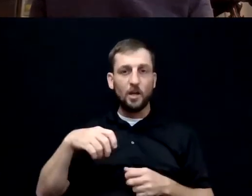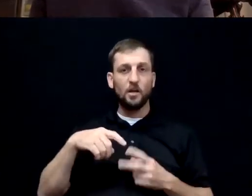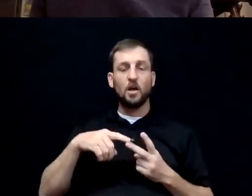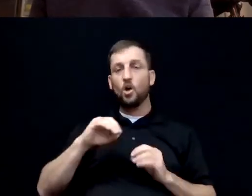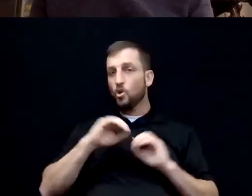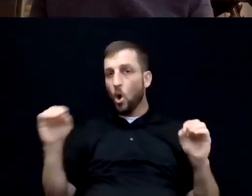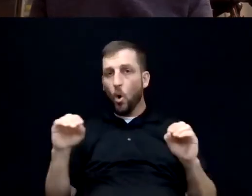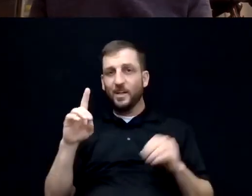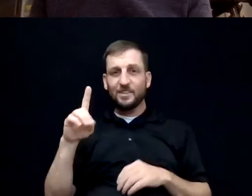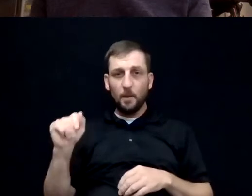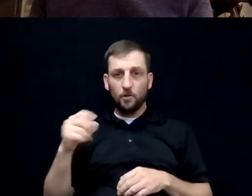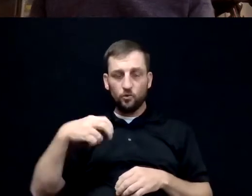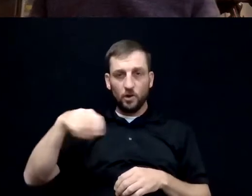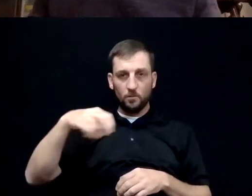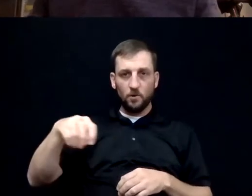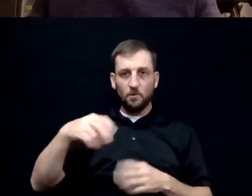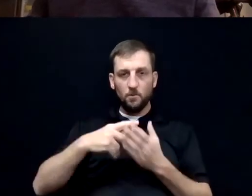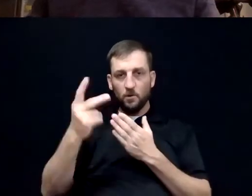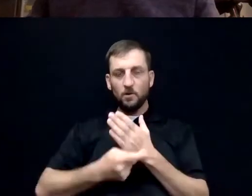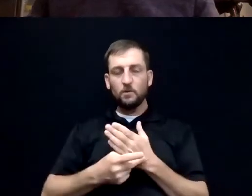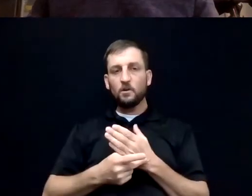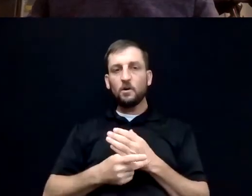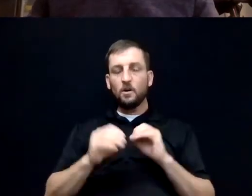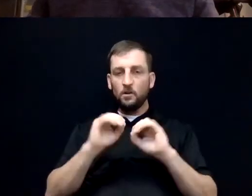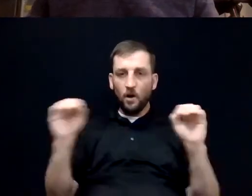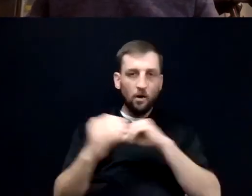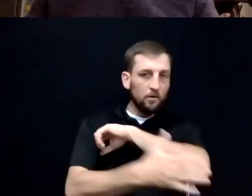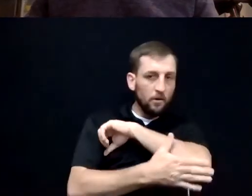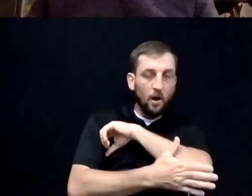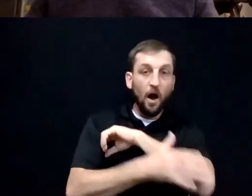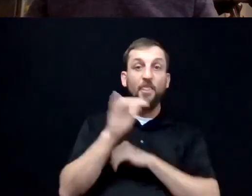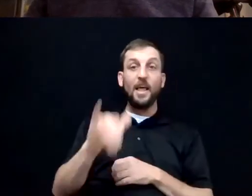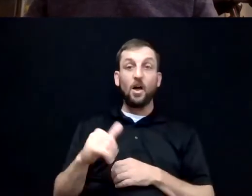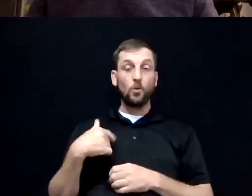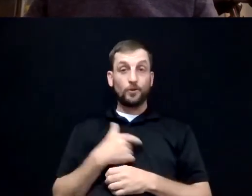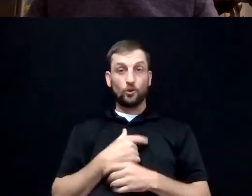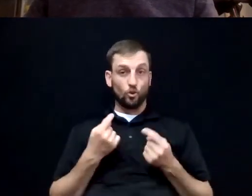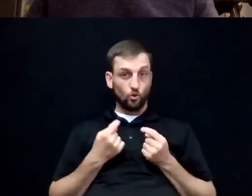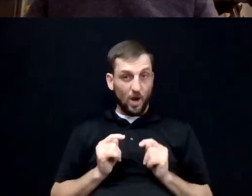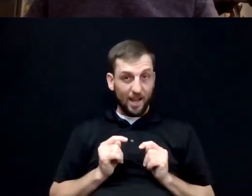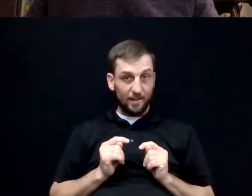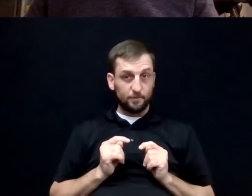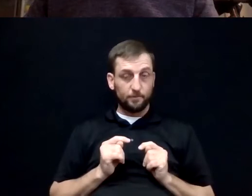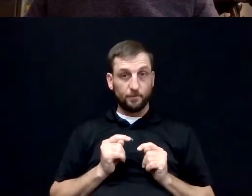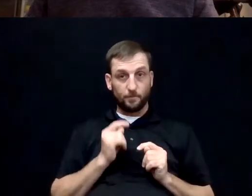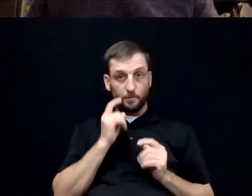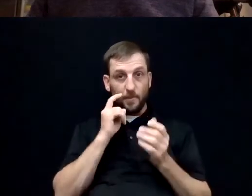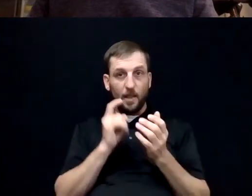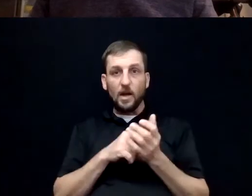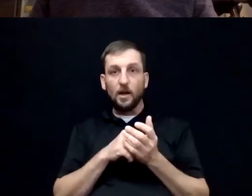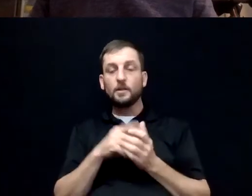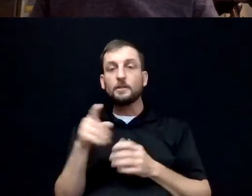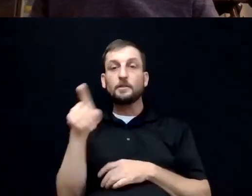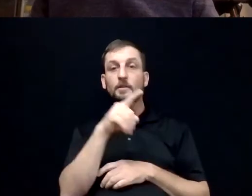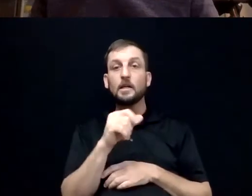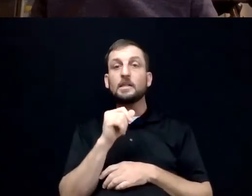rural transportation program. And so what we're trying to do in those areas is we're trying to identify nonprofits that are under